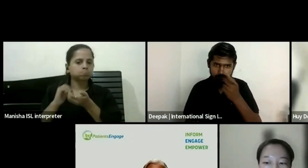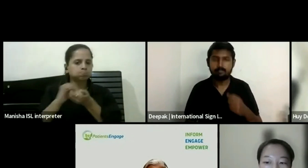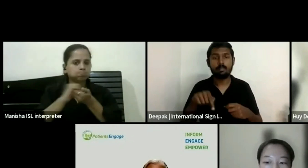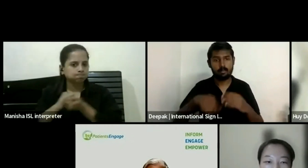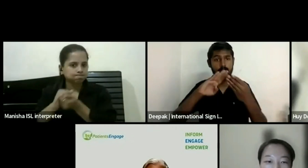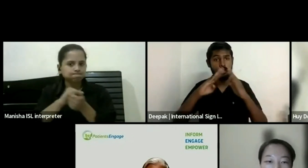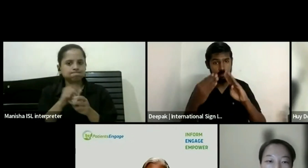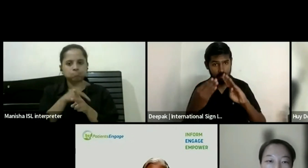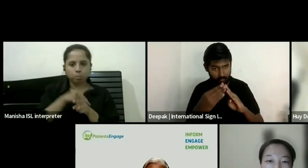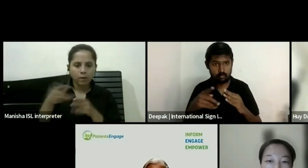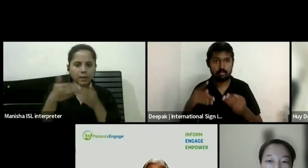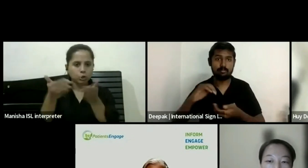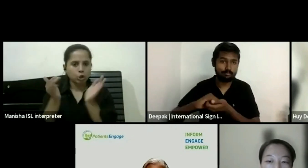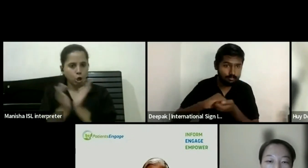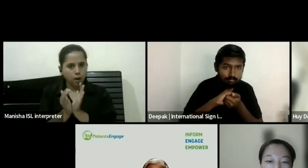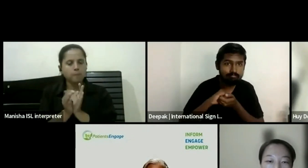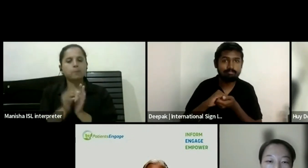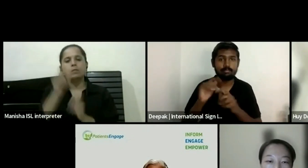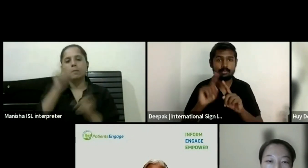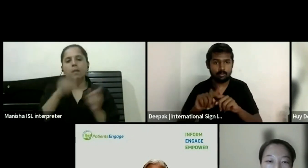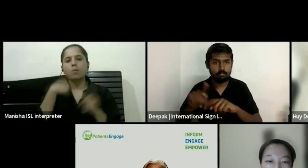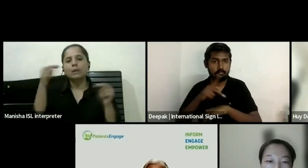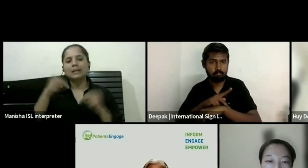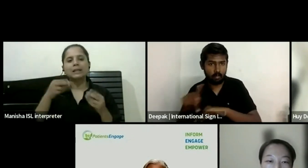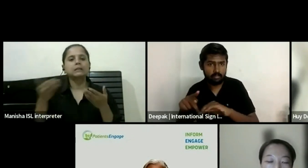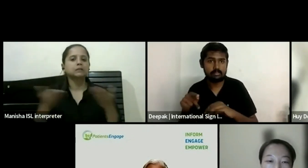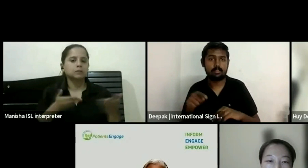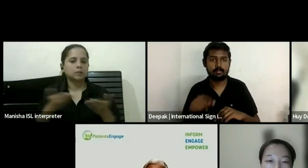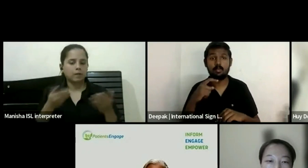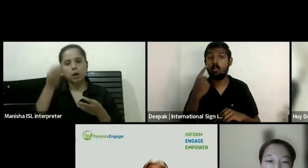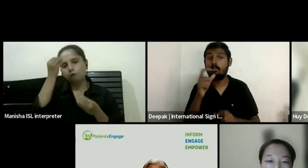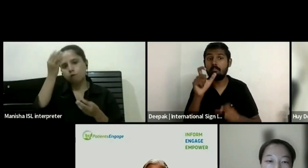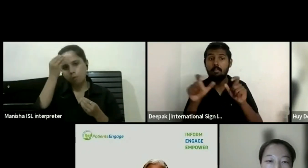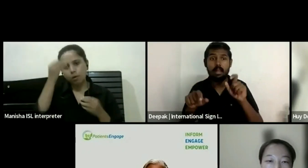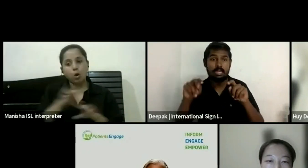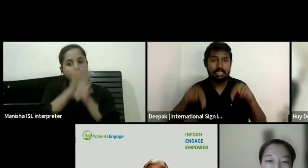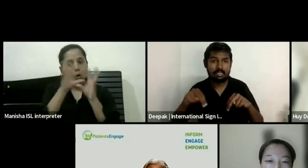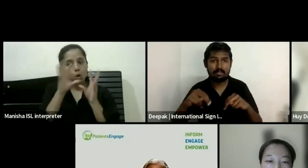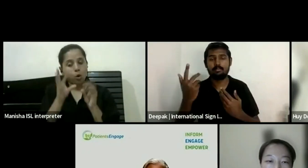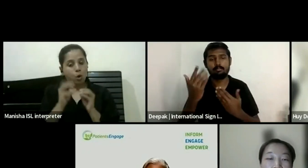and community and people needing services, information. All of this is one